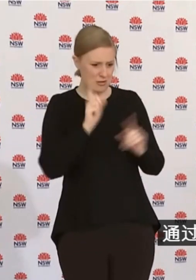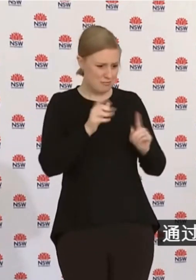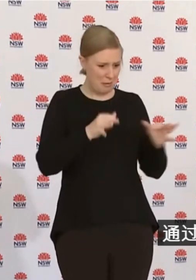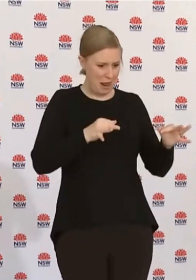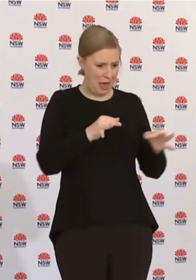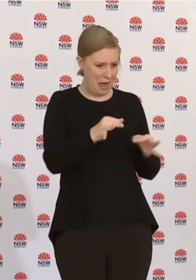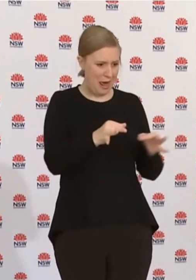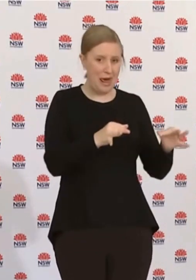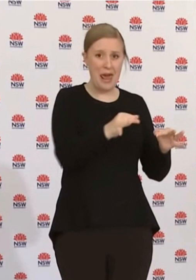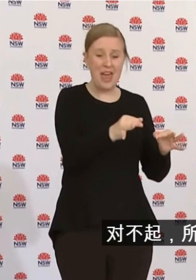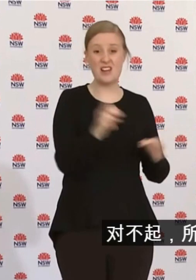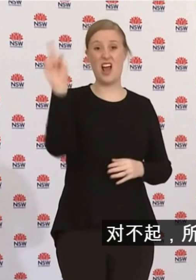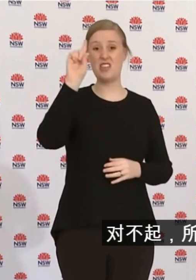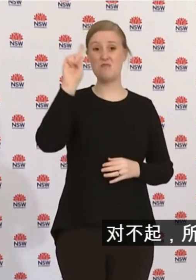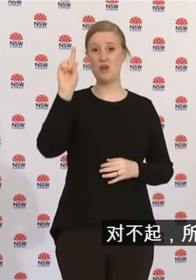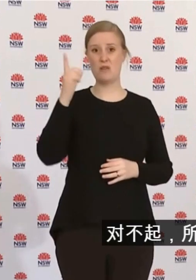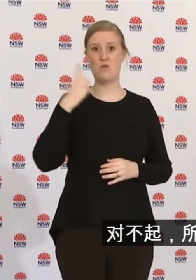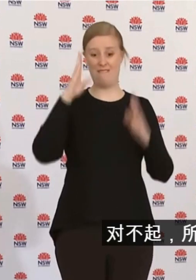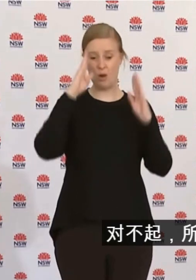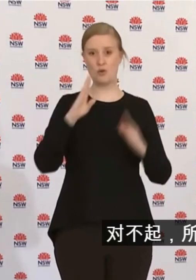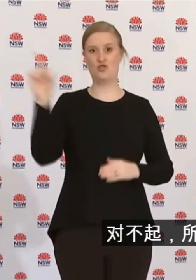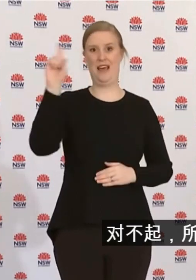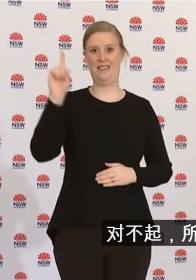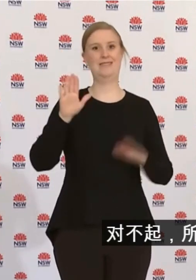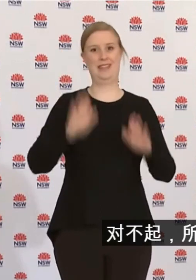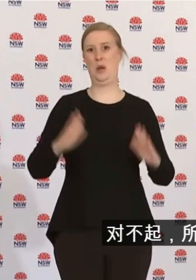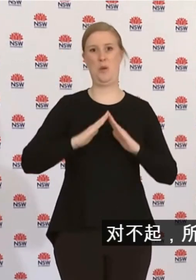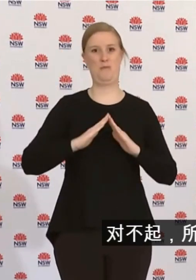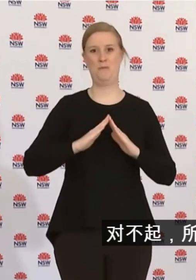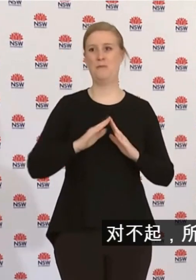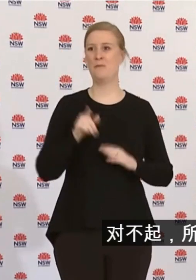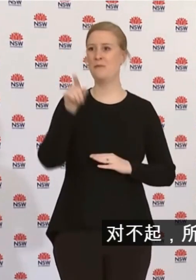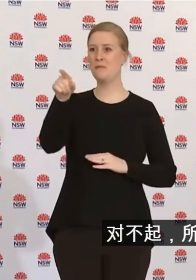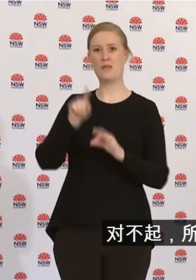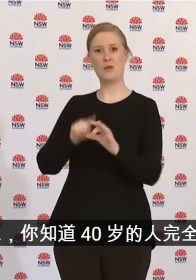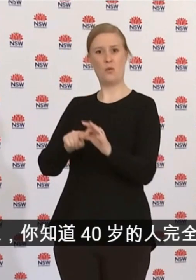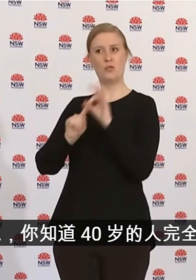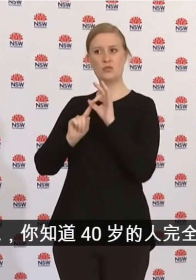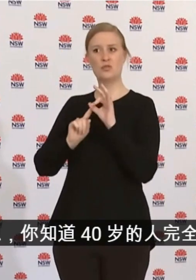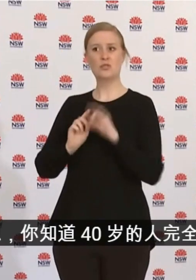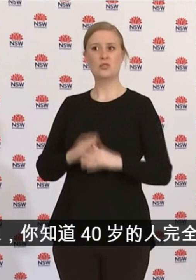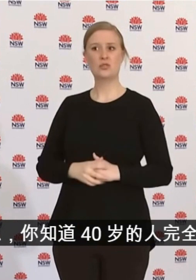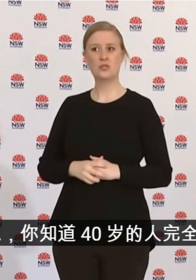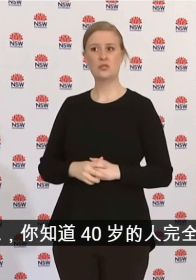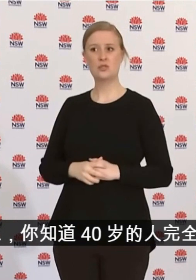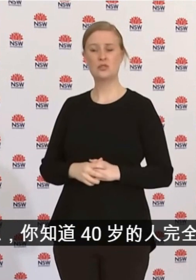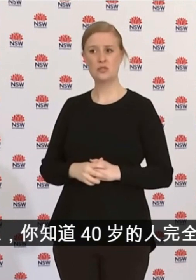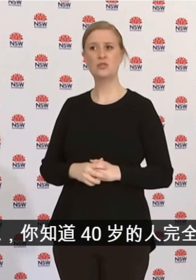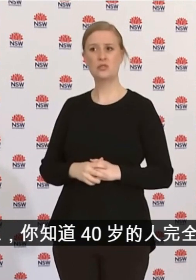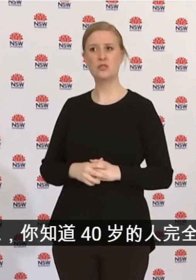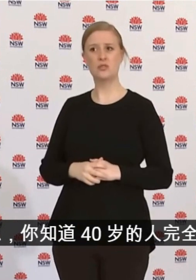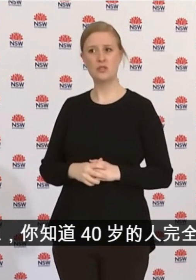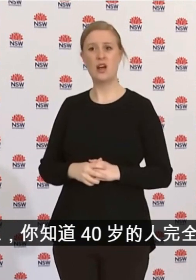who are vaccinated, so it's not really hypothetical. There are 40-year-olds who are